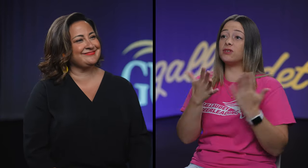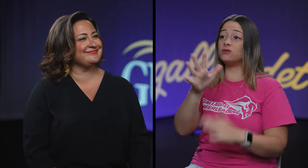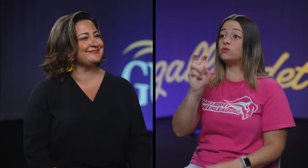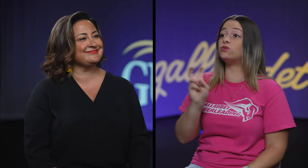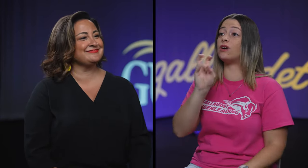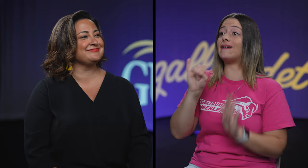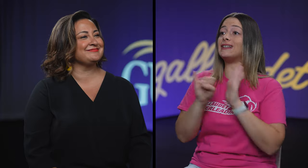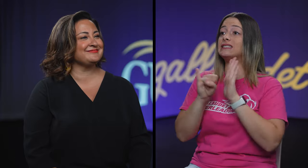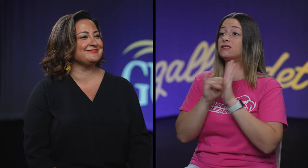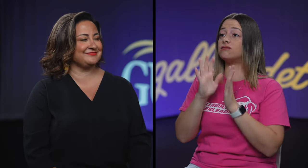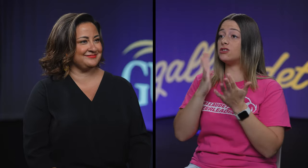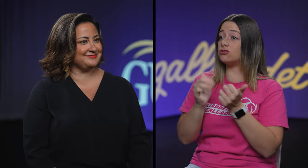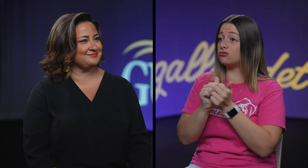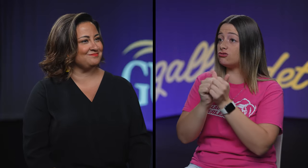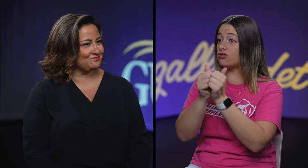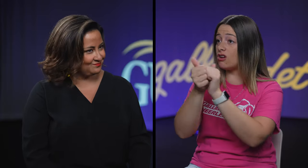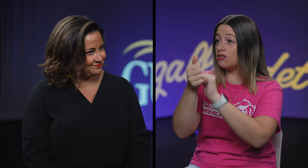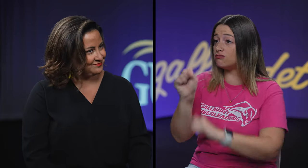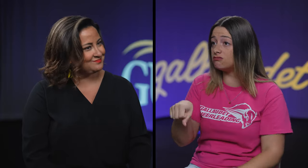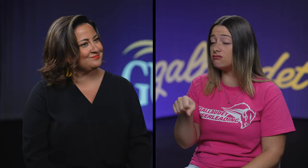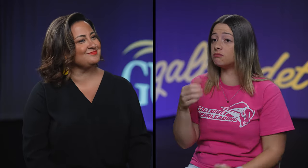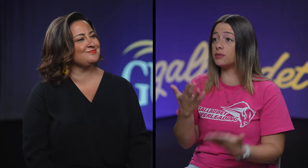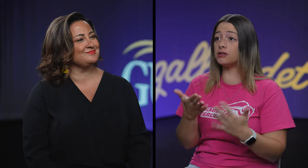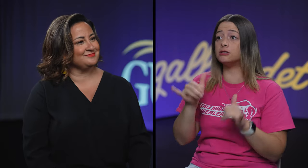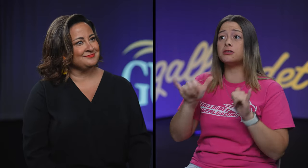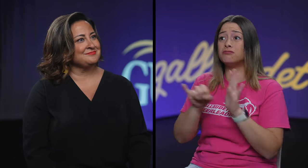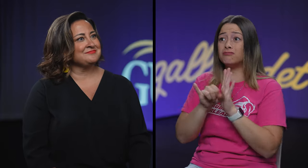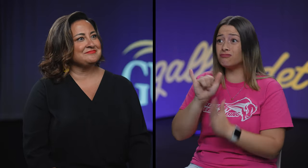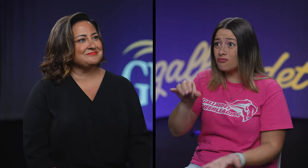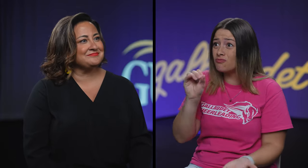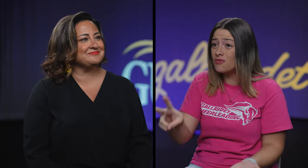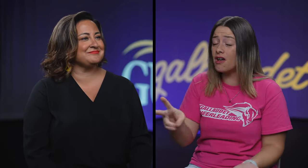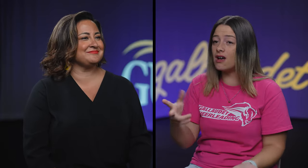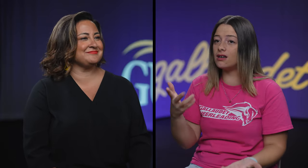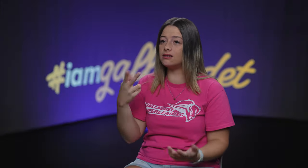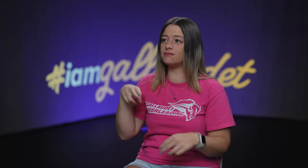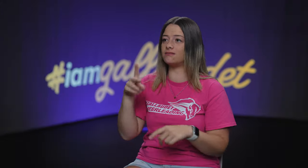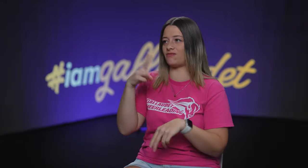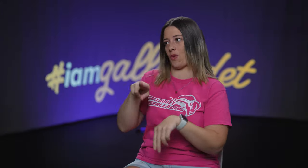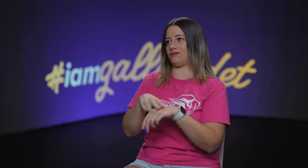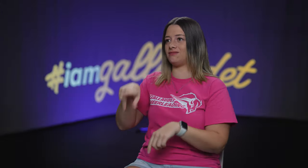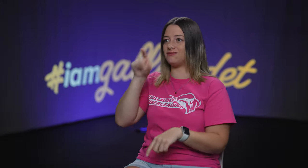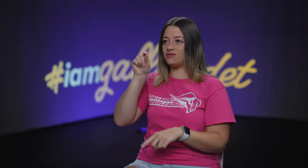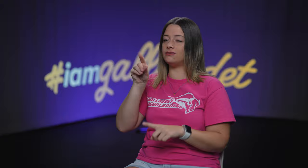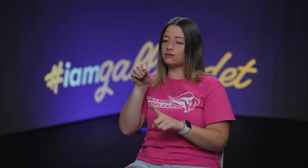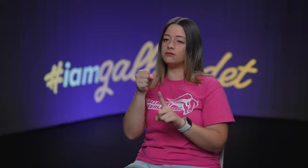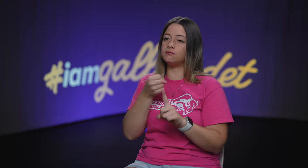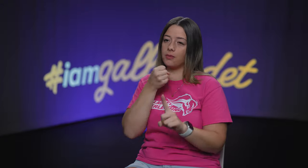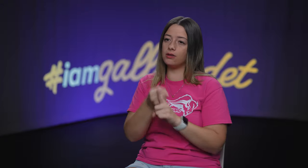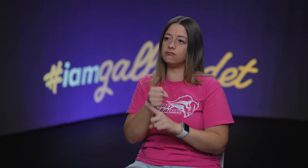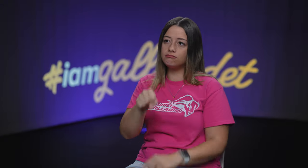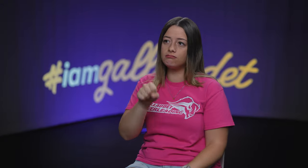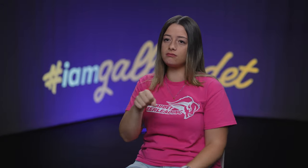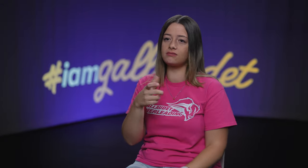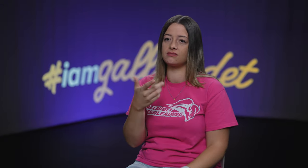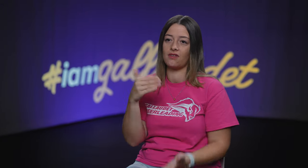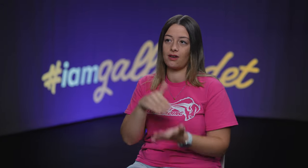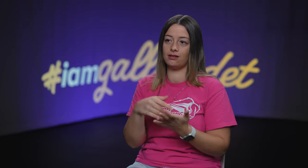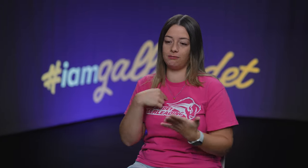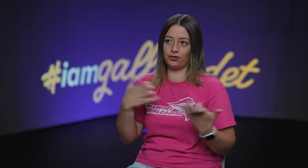and your journey will change. You might change your identity or keep the same, and that's okay. Gallaudet will impact you, and I'll be here if you